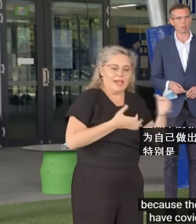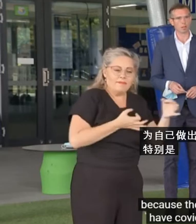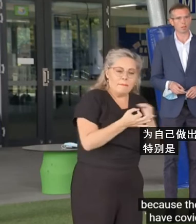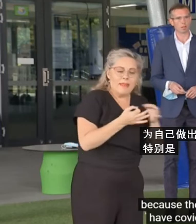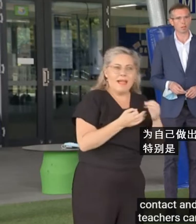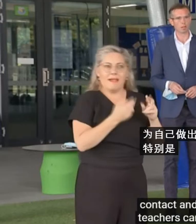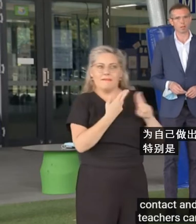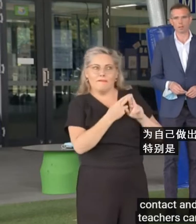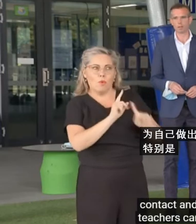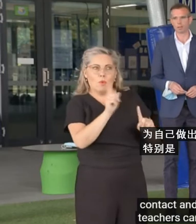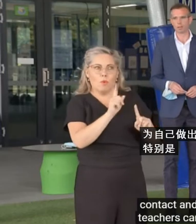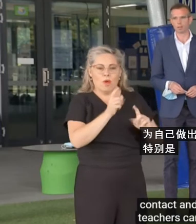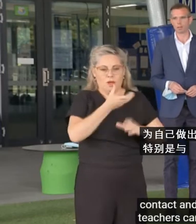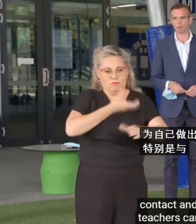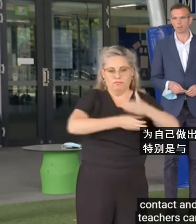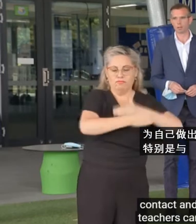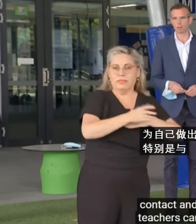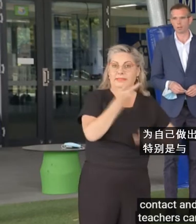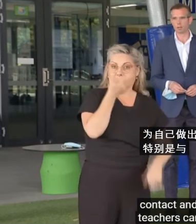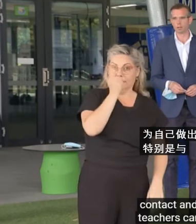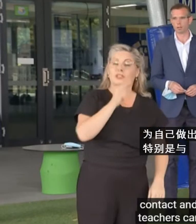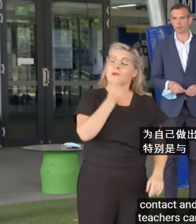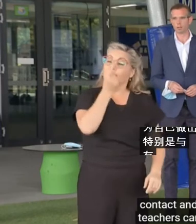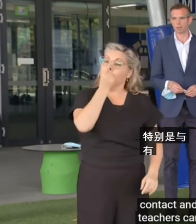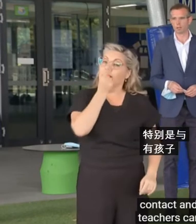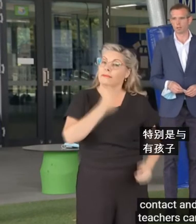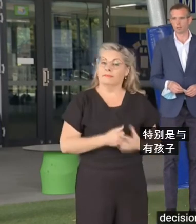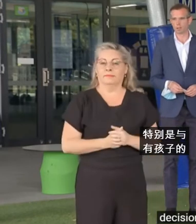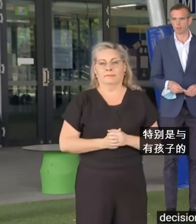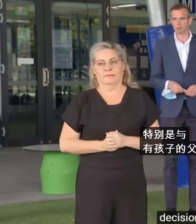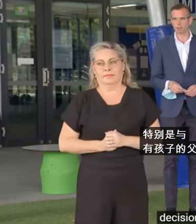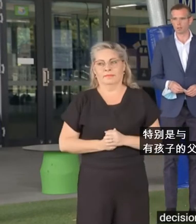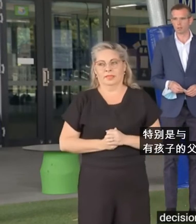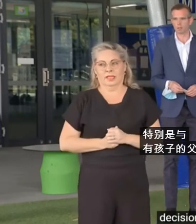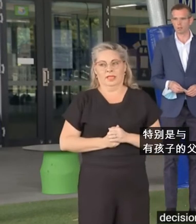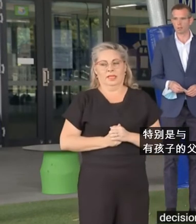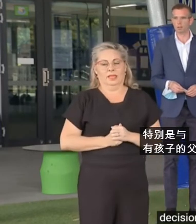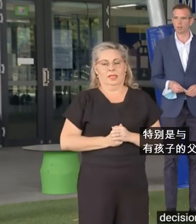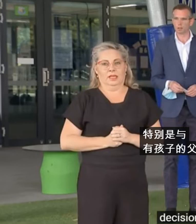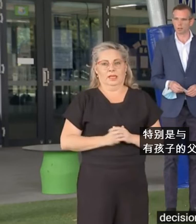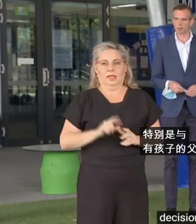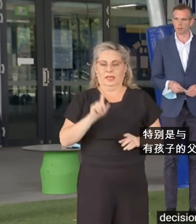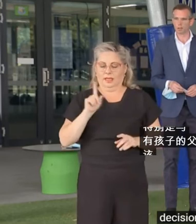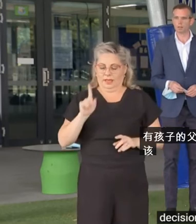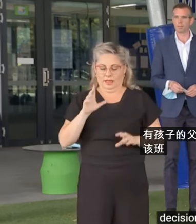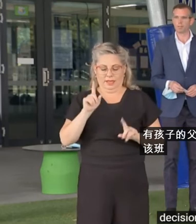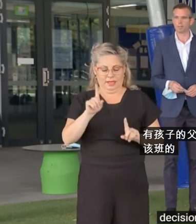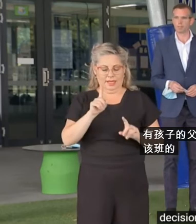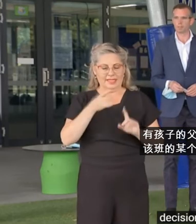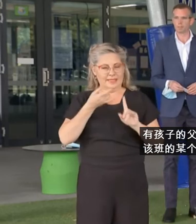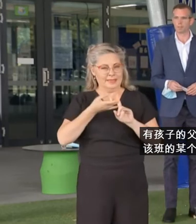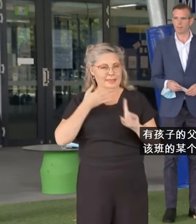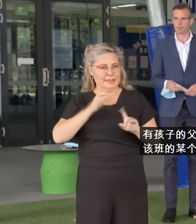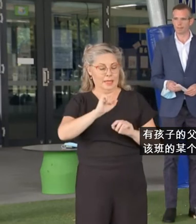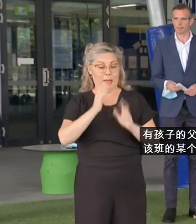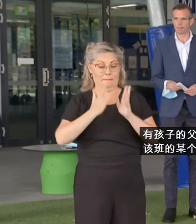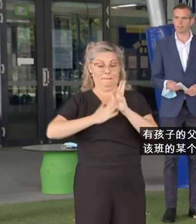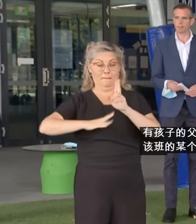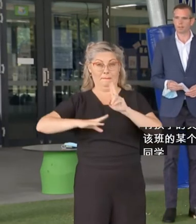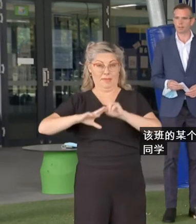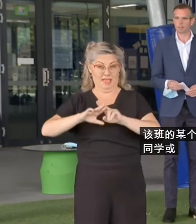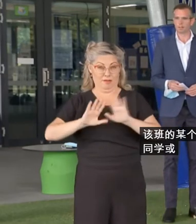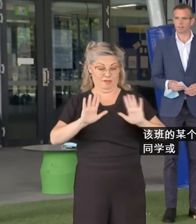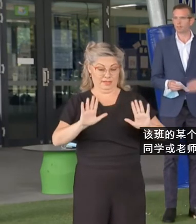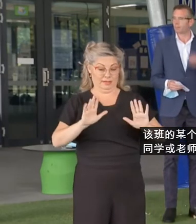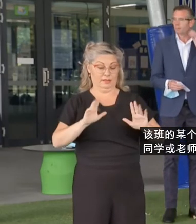for themselves. specifically, Minister, in relation to parents with kids in a class where someone in that class, be it